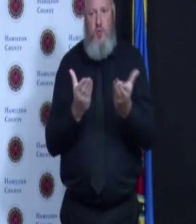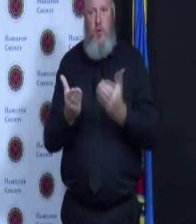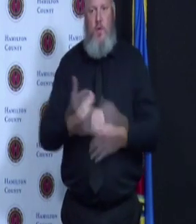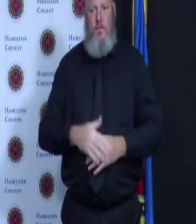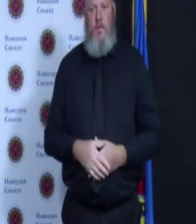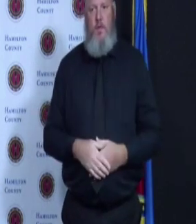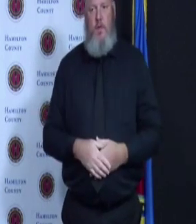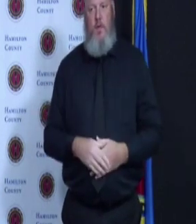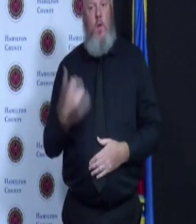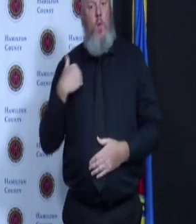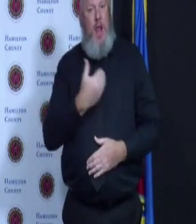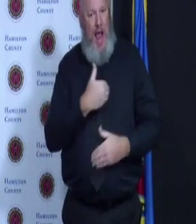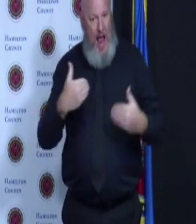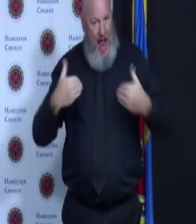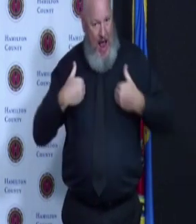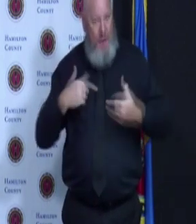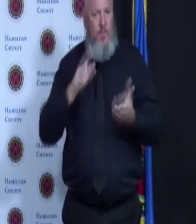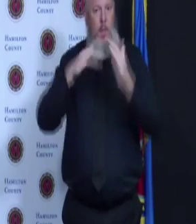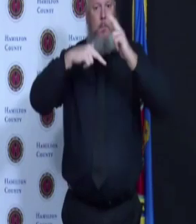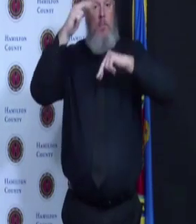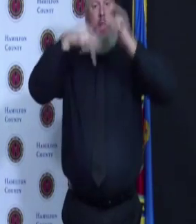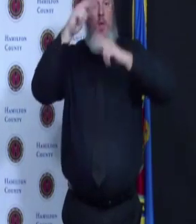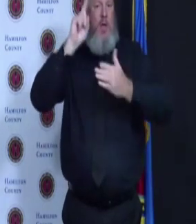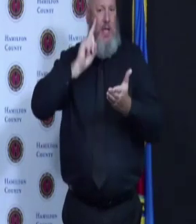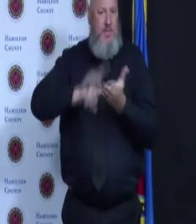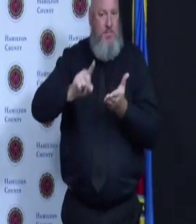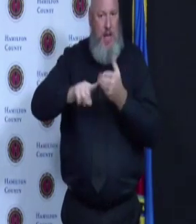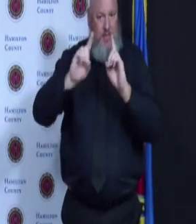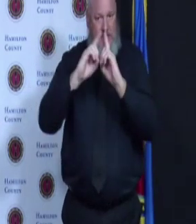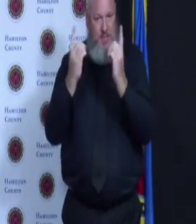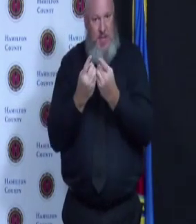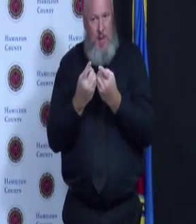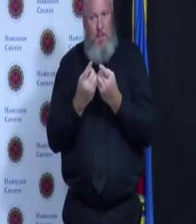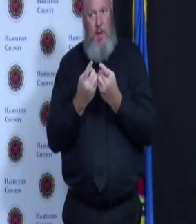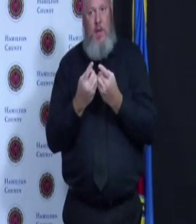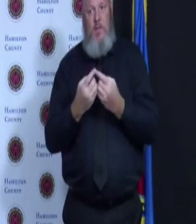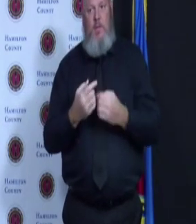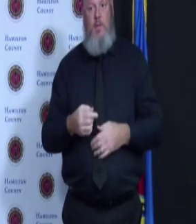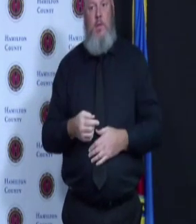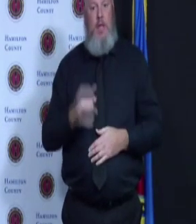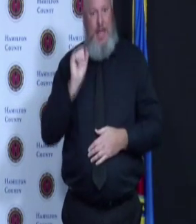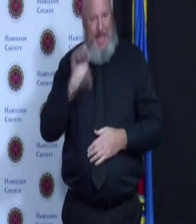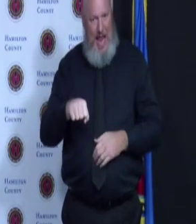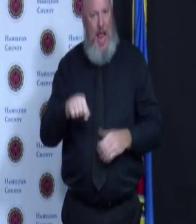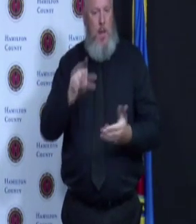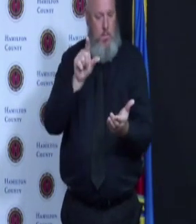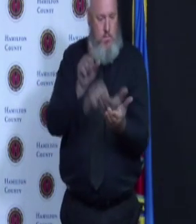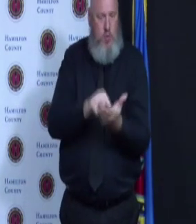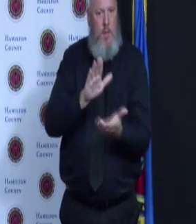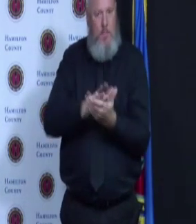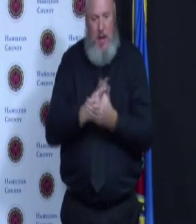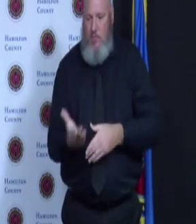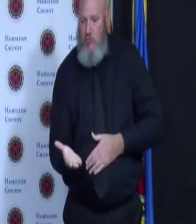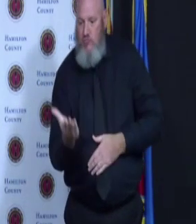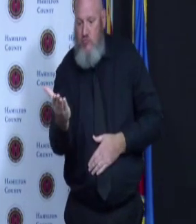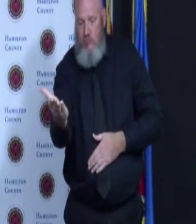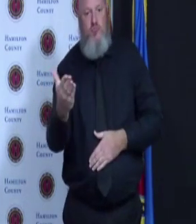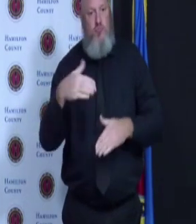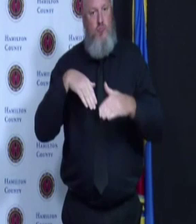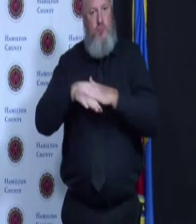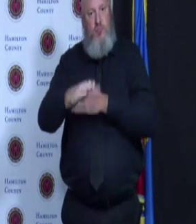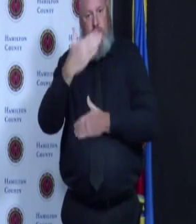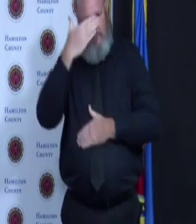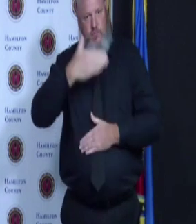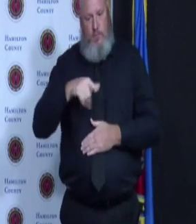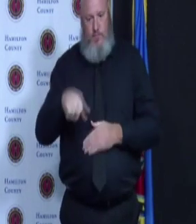And so we are trying to provide as much access to those documents as possible. Our 911 operators continue to come and